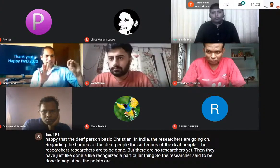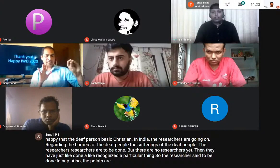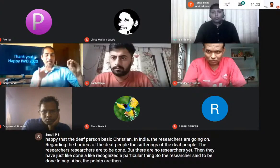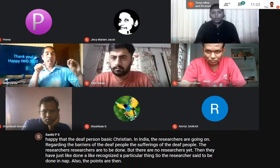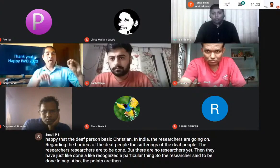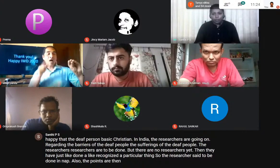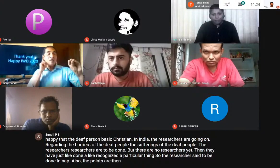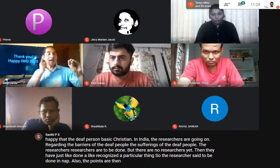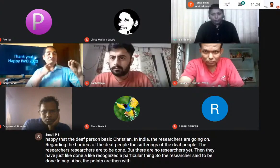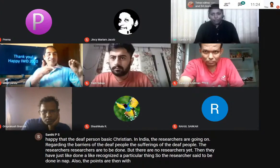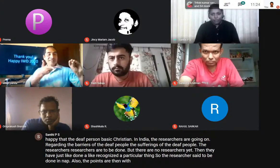respect to RPWD.